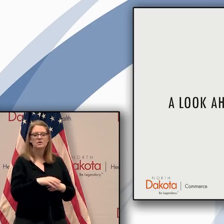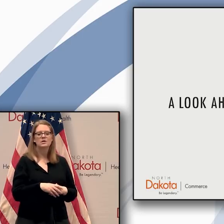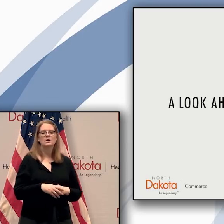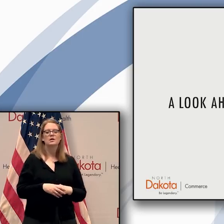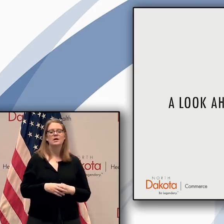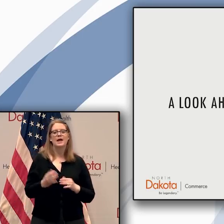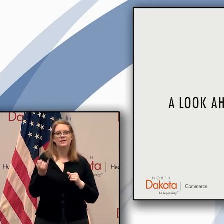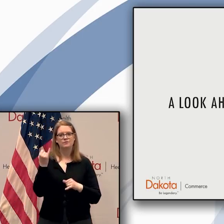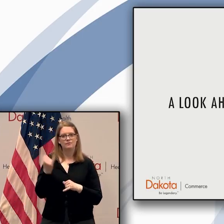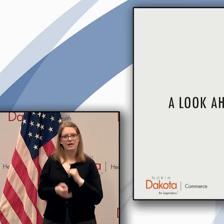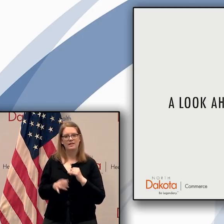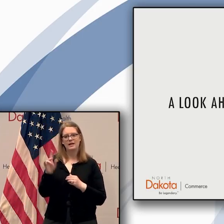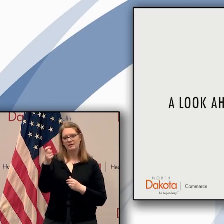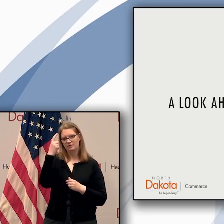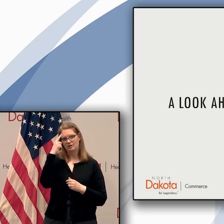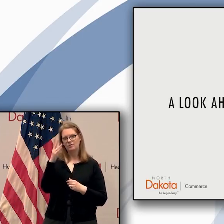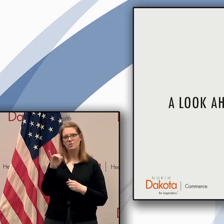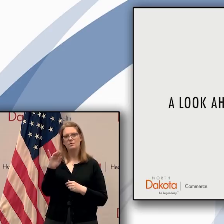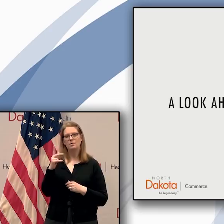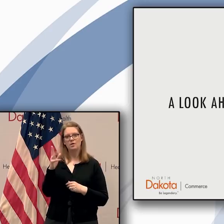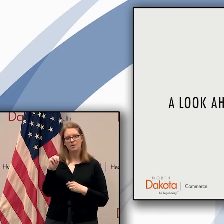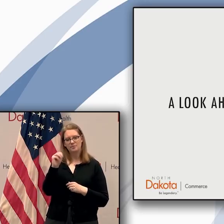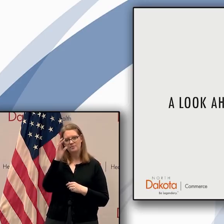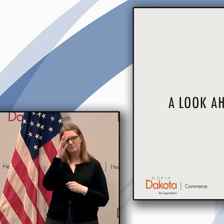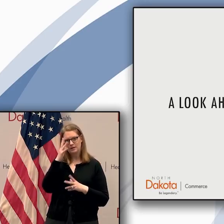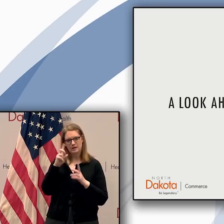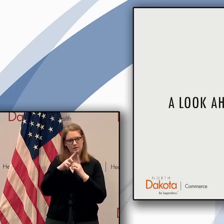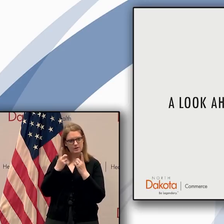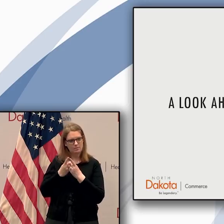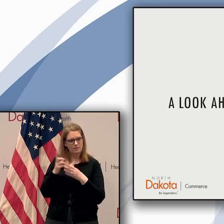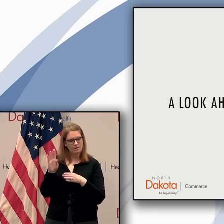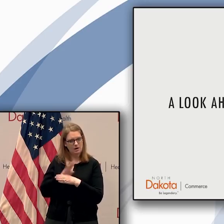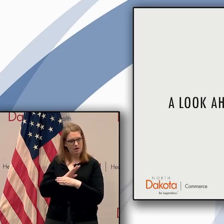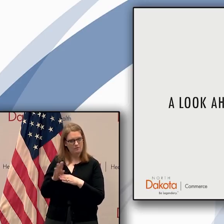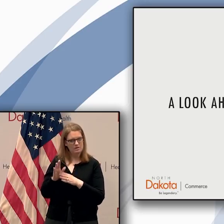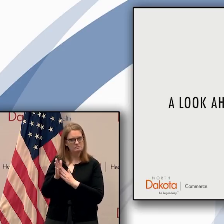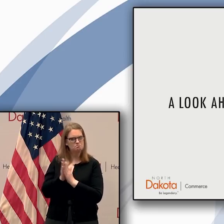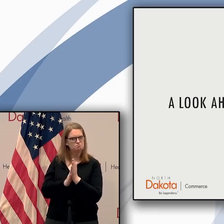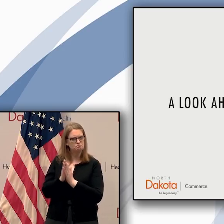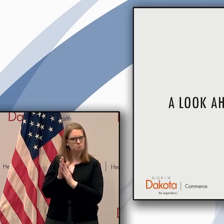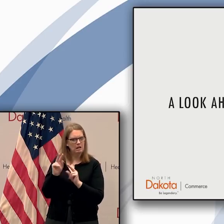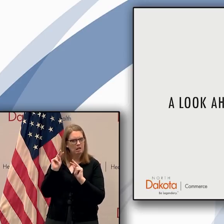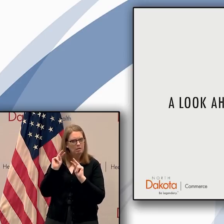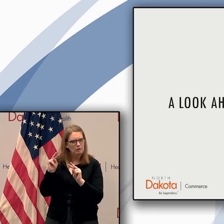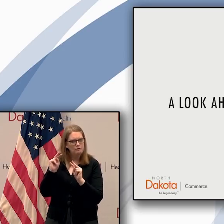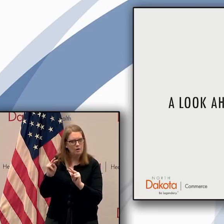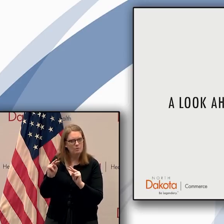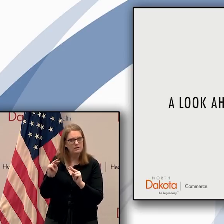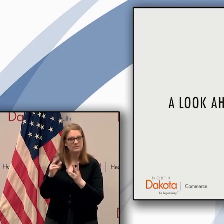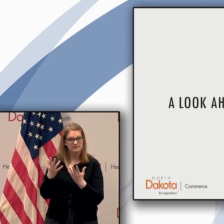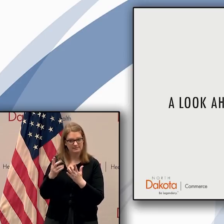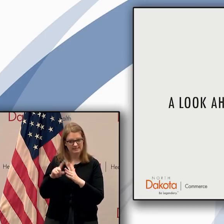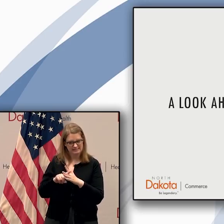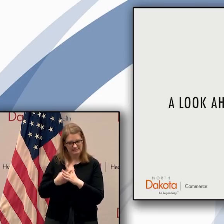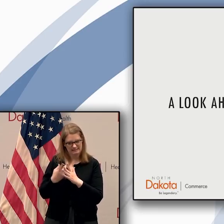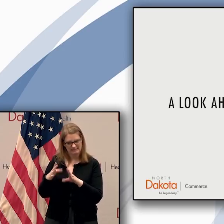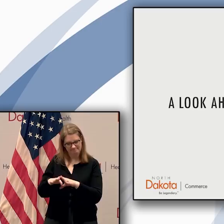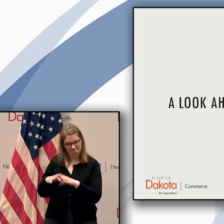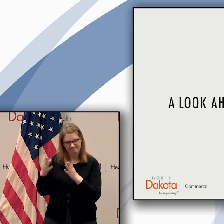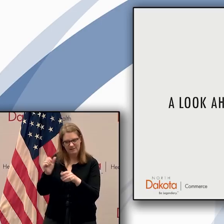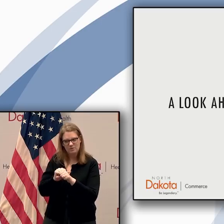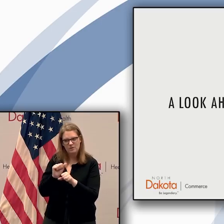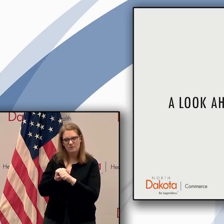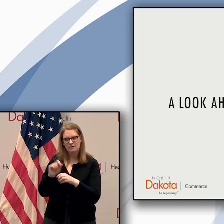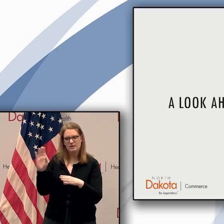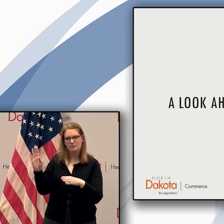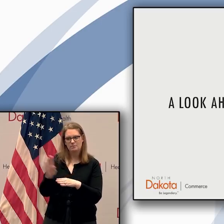Finally, as Governor Burgum discussed, the Department of Commerce looks forward to the next stage of our new normal, working with businesses